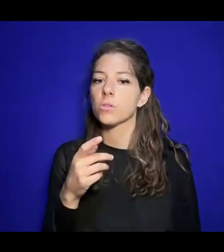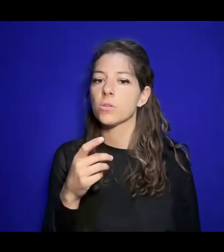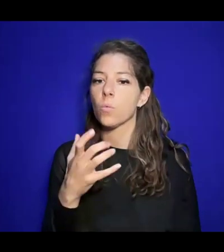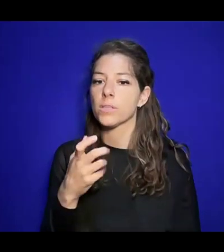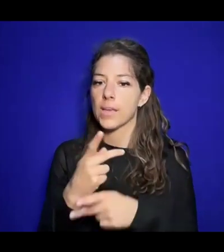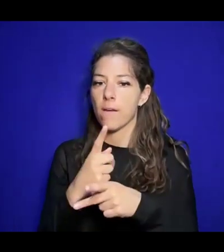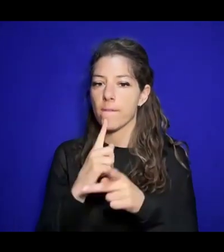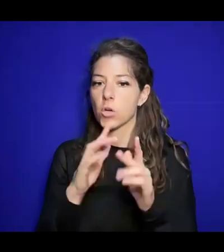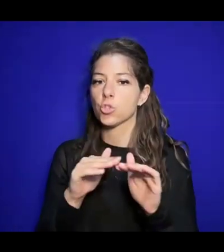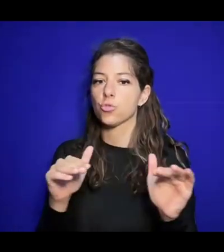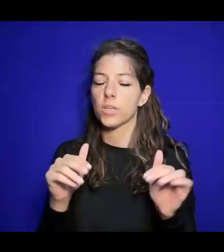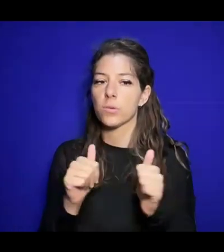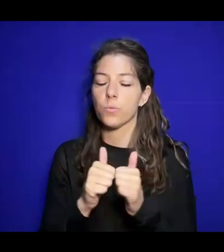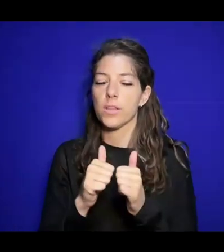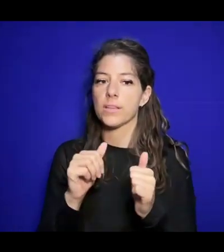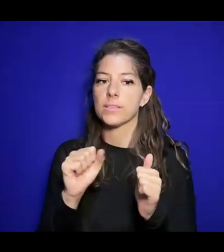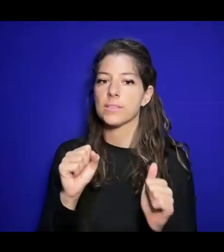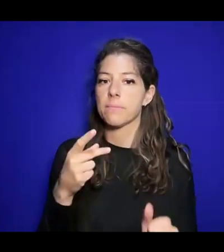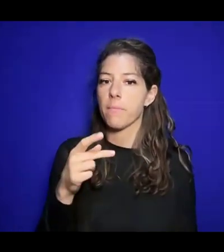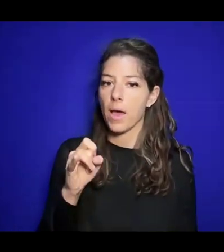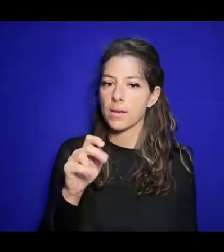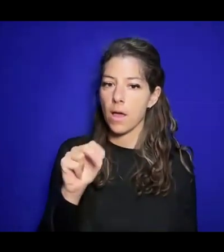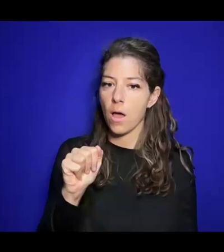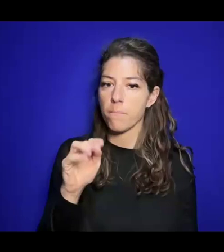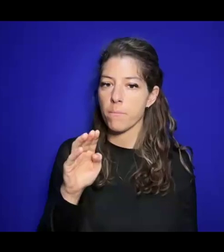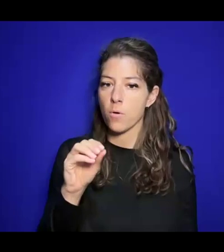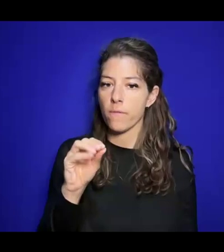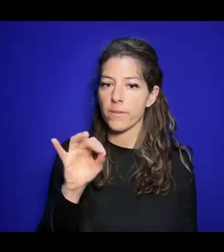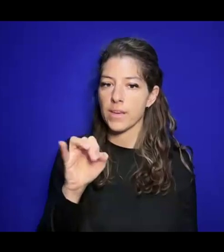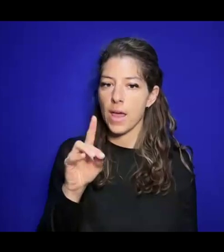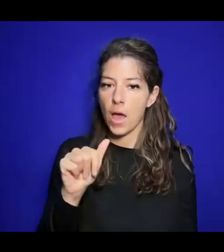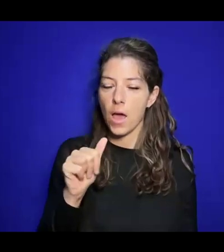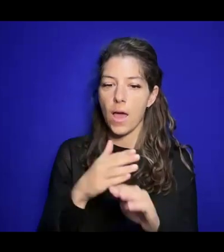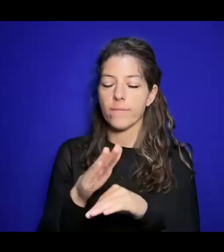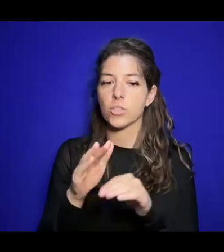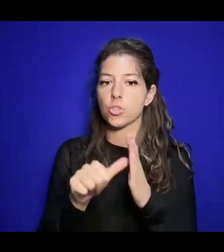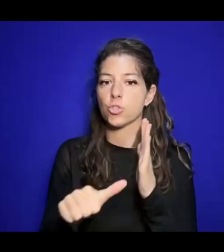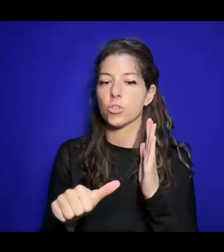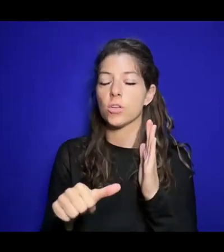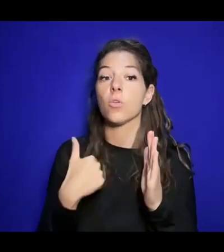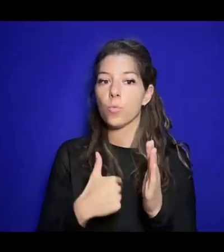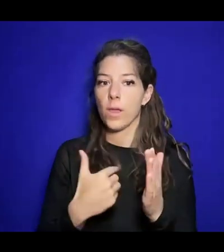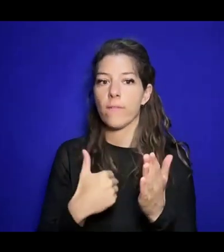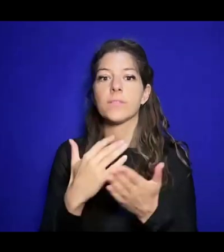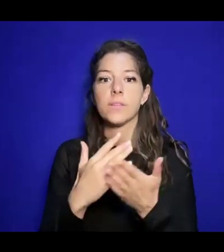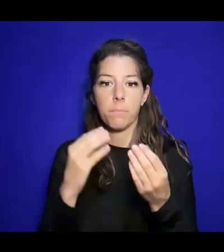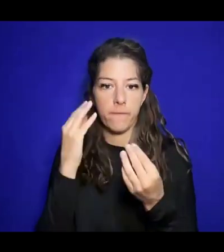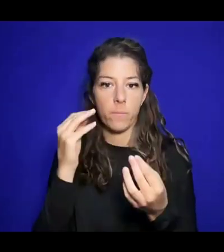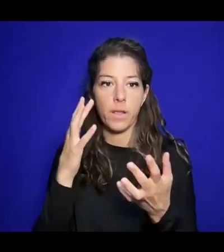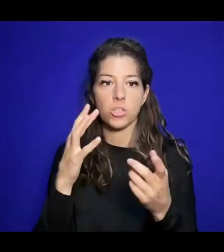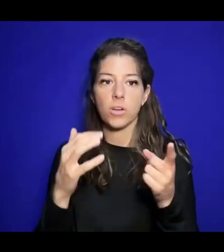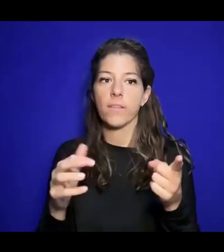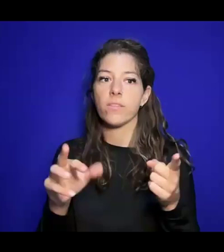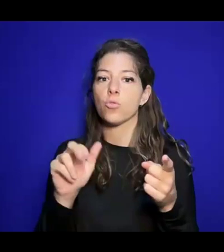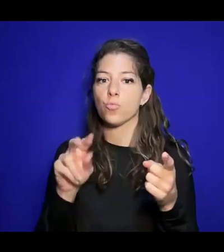for children with spina bifida after surgery, and we have some information at the Reeve